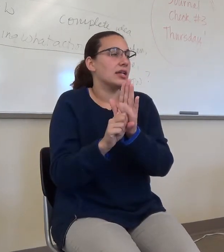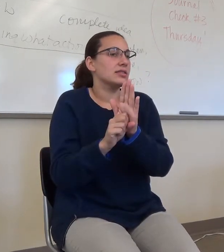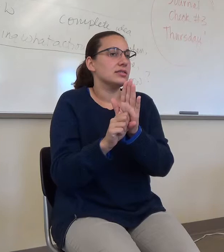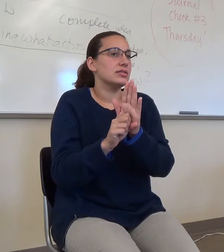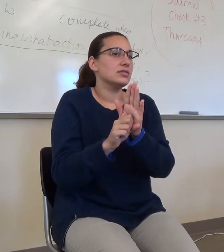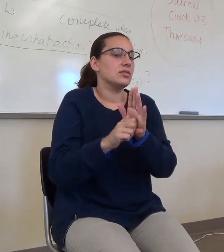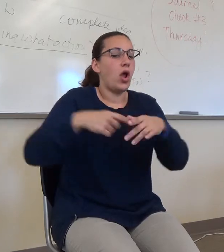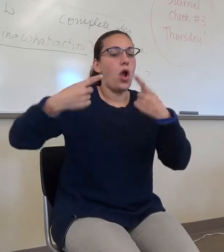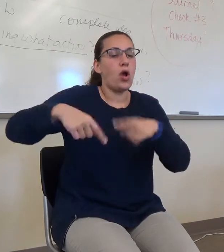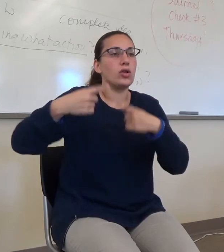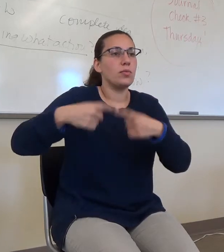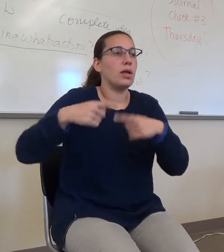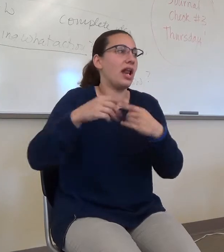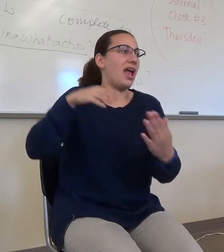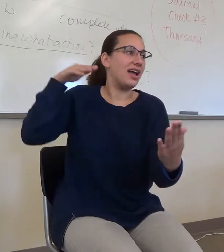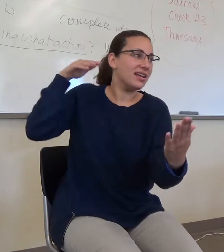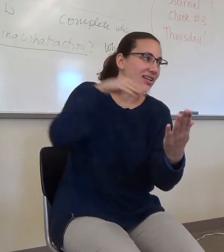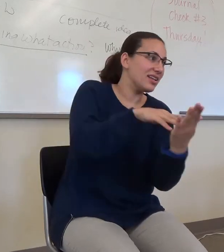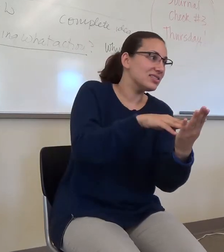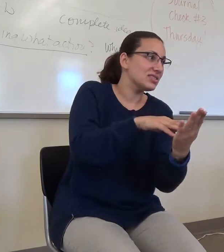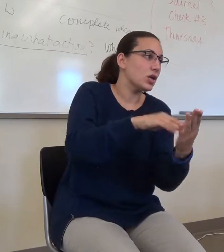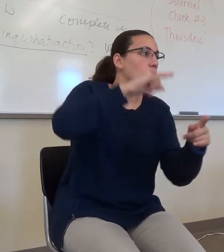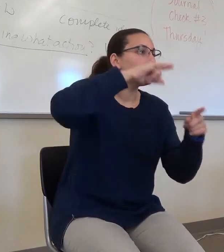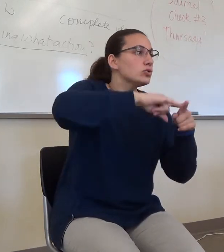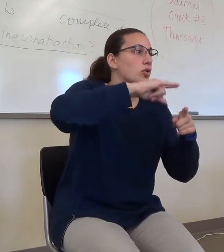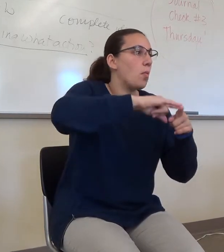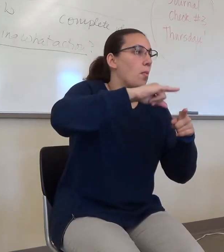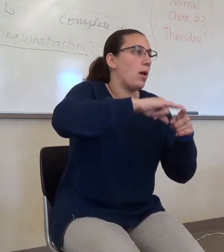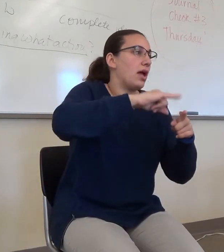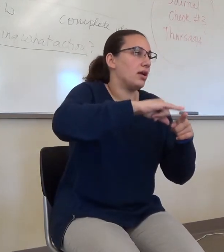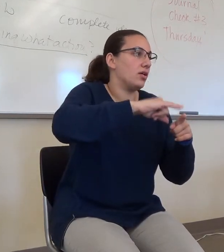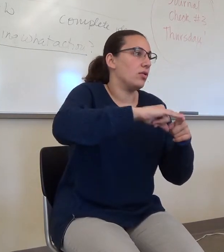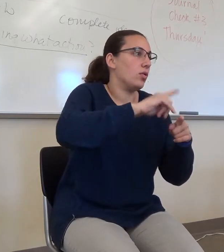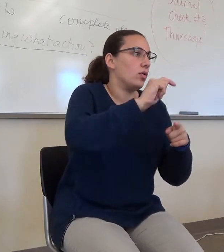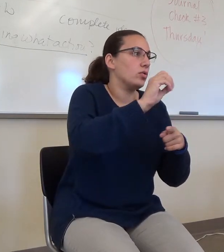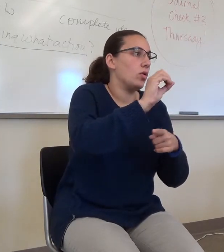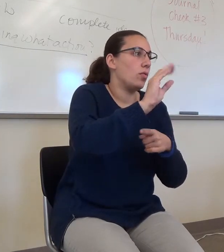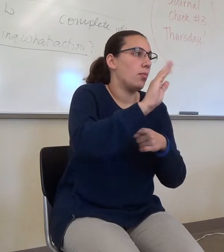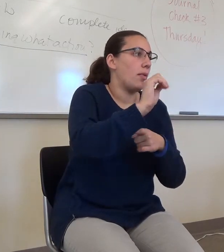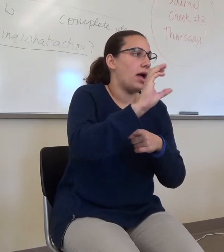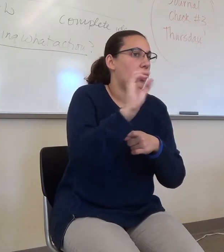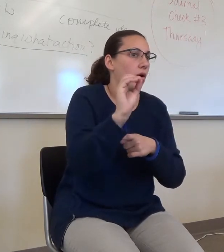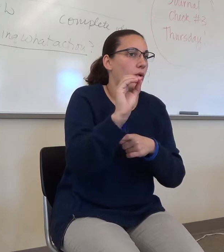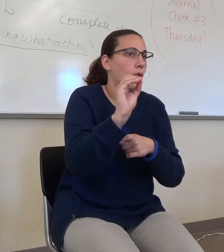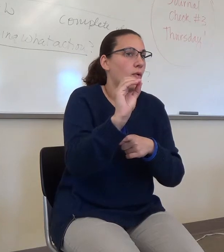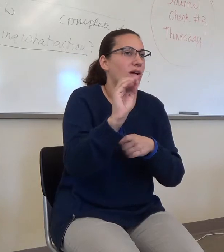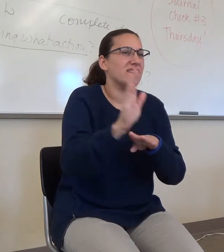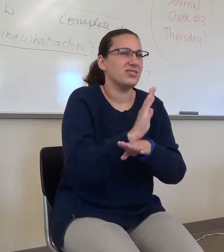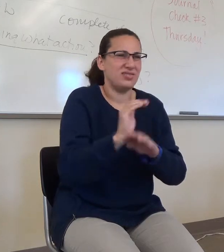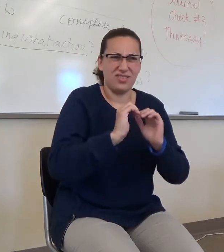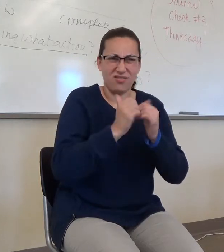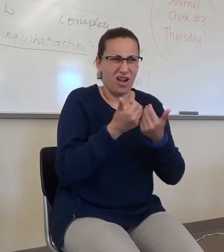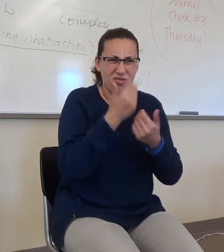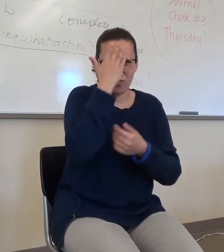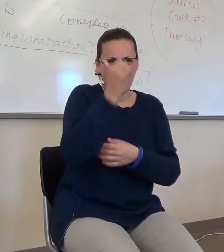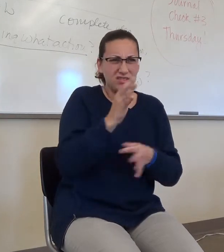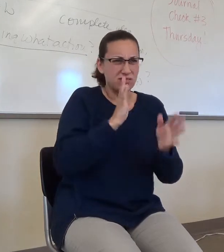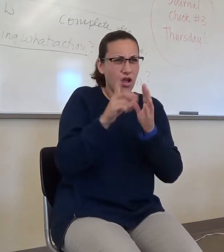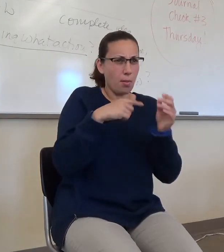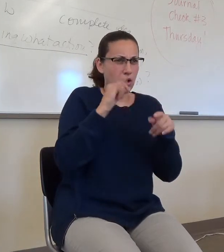against the tobacco industry. What does that mean? How did the tobacco industry get into this? Can somebody